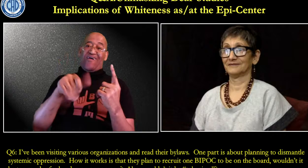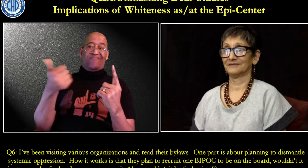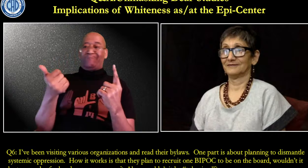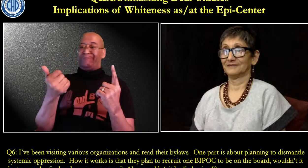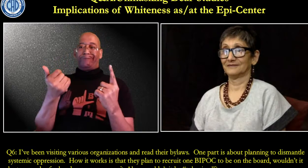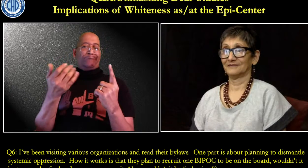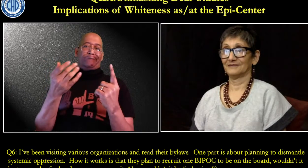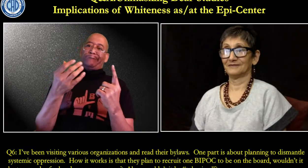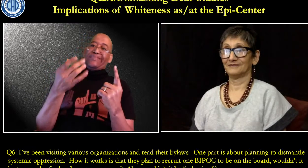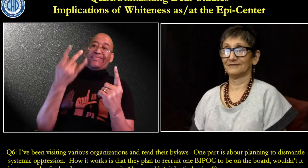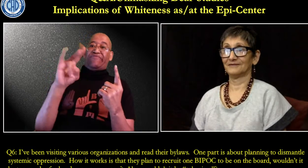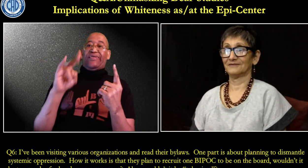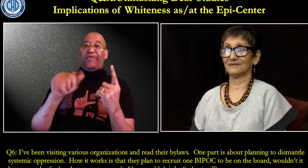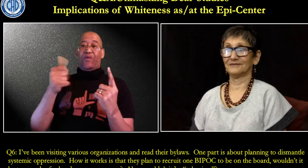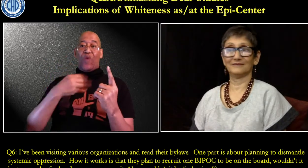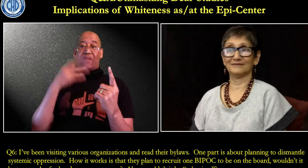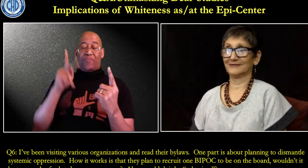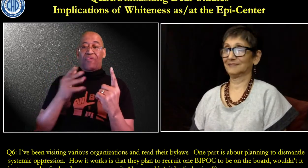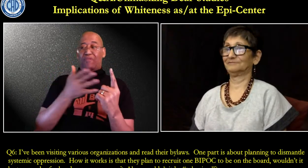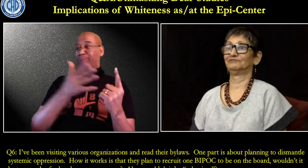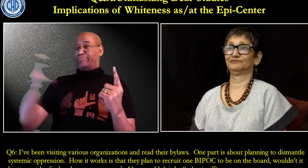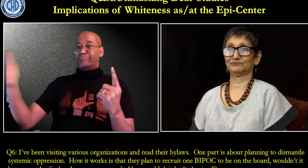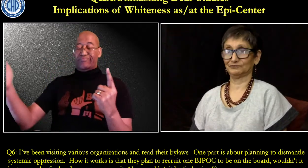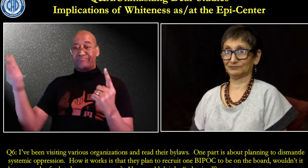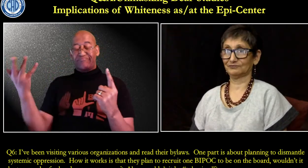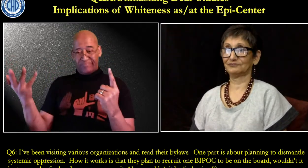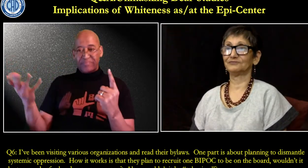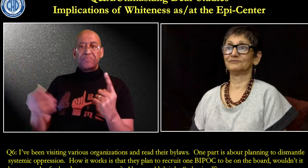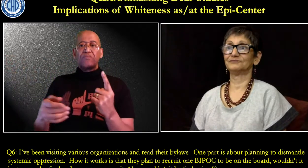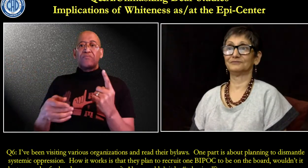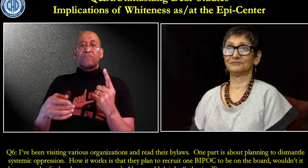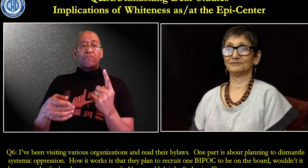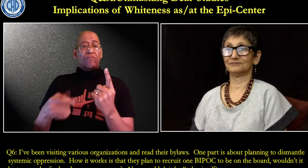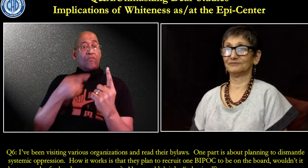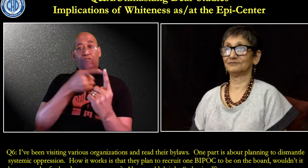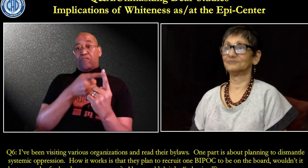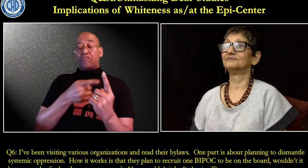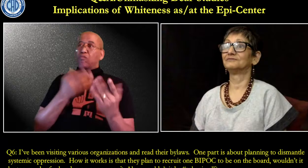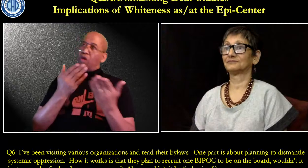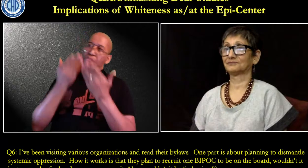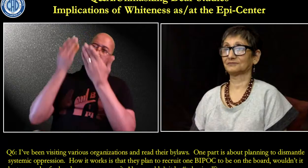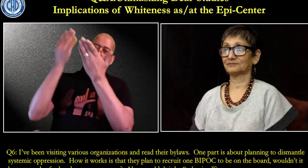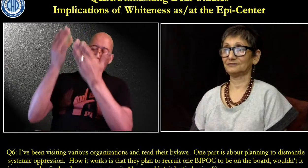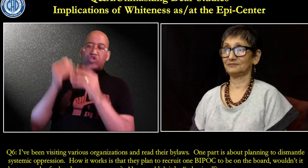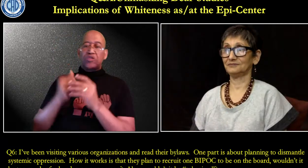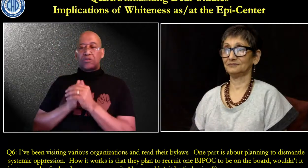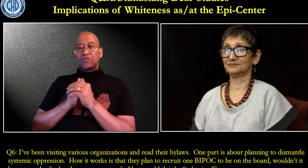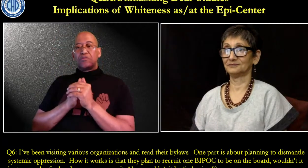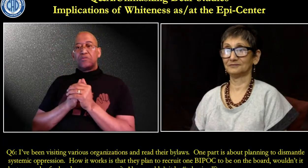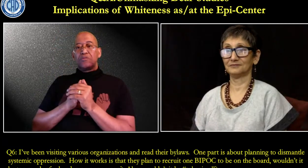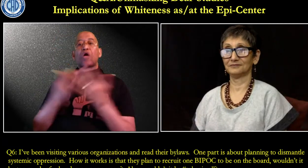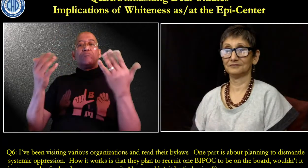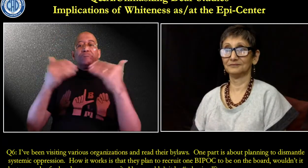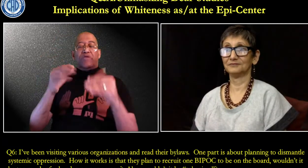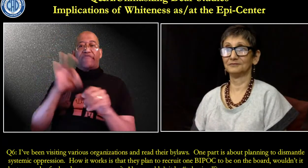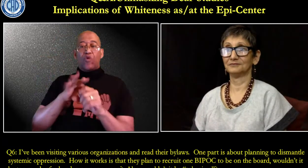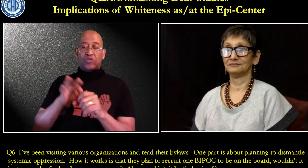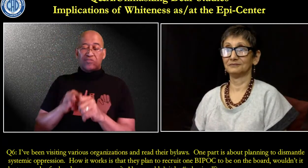One person and then another, you know, 17 other white people, this